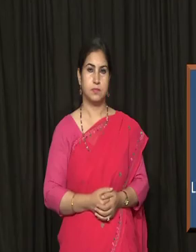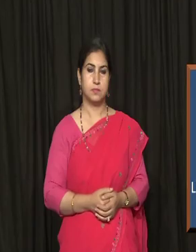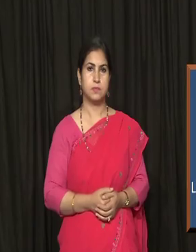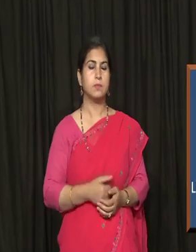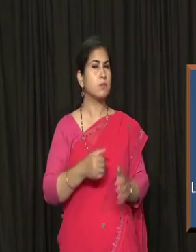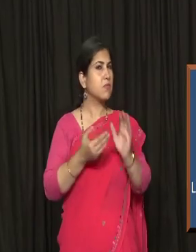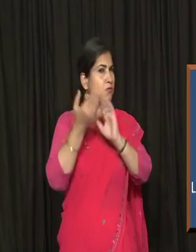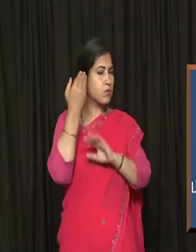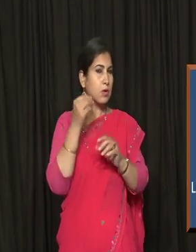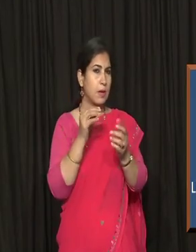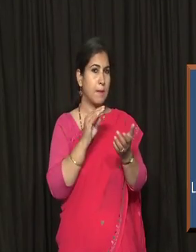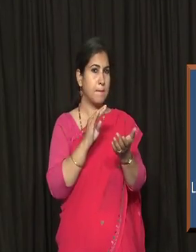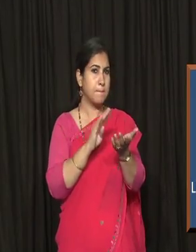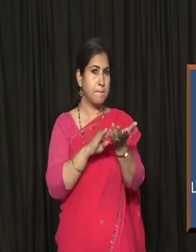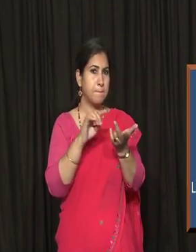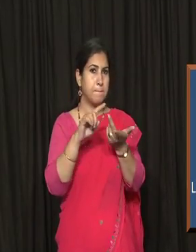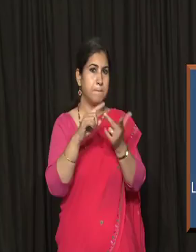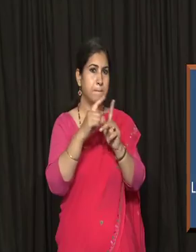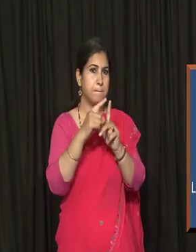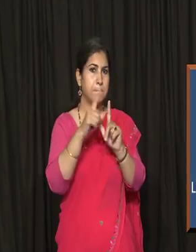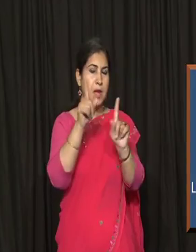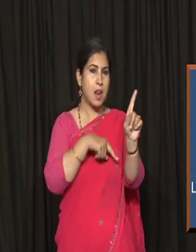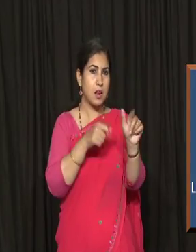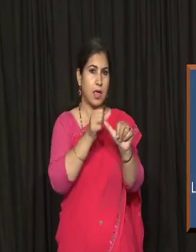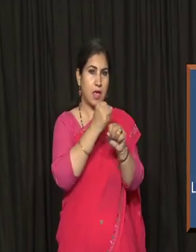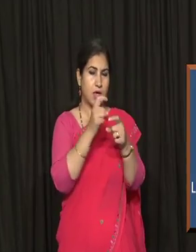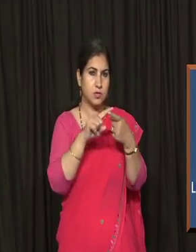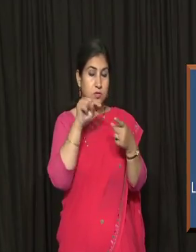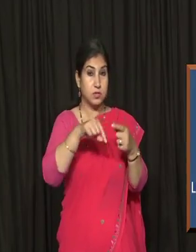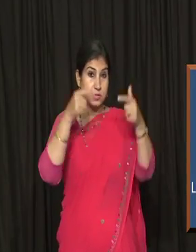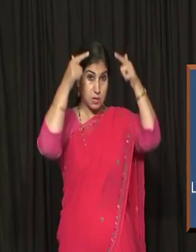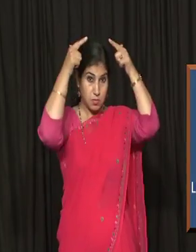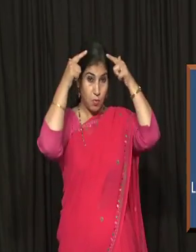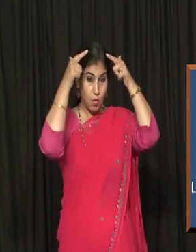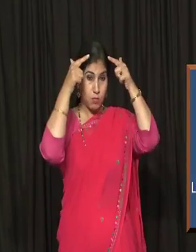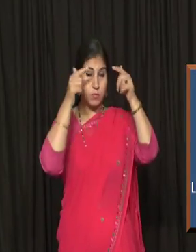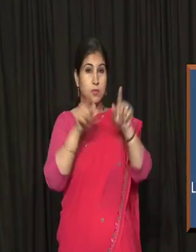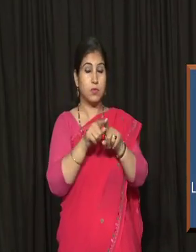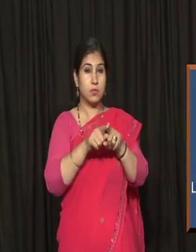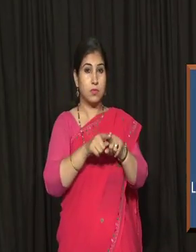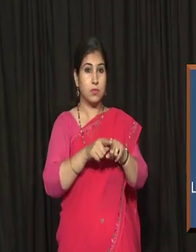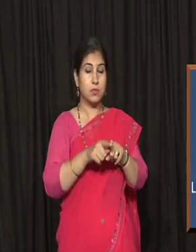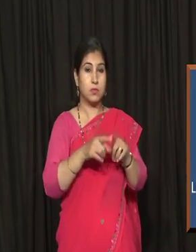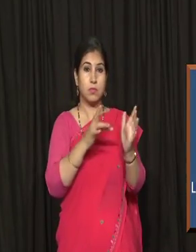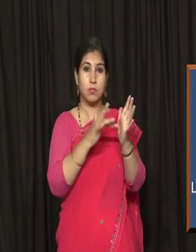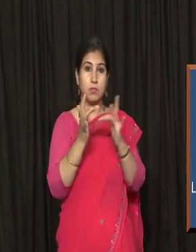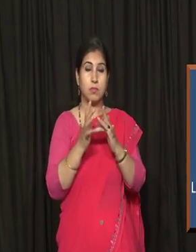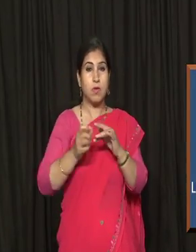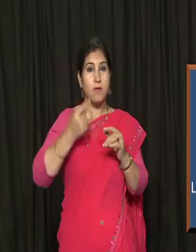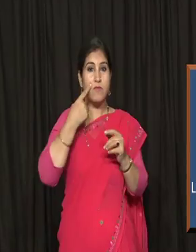During the Middle Ages, the Pope increased his power and started to